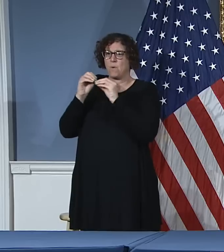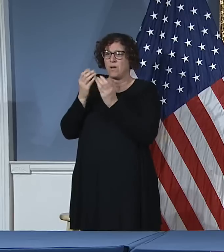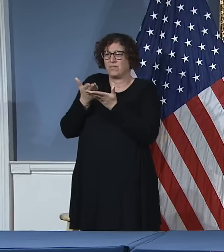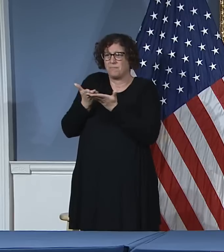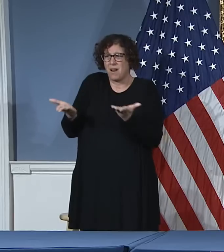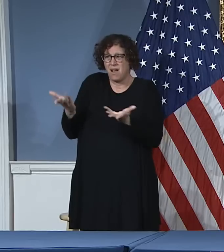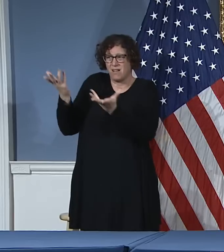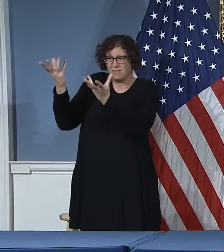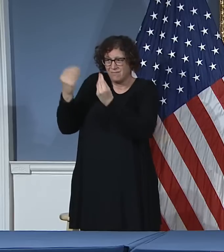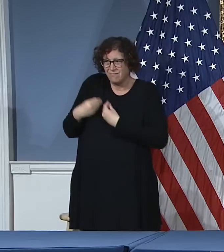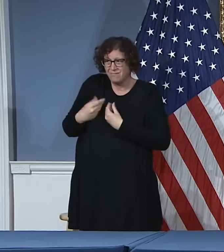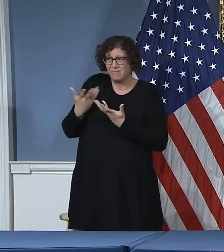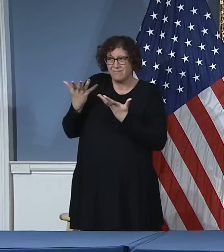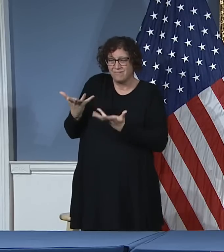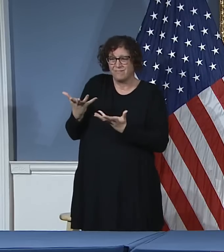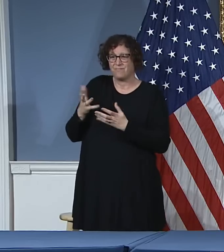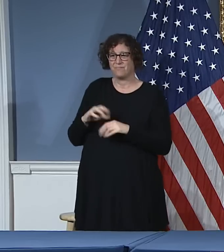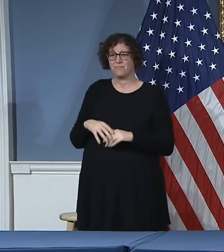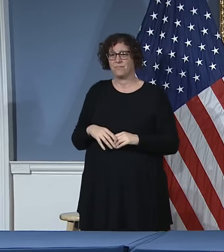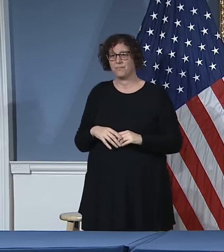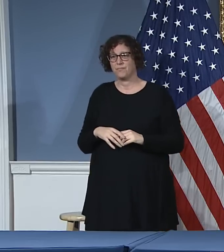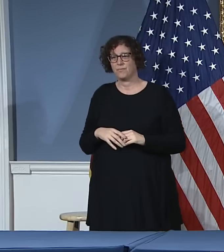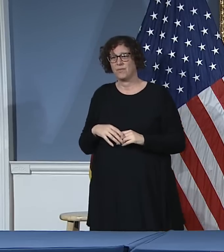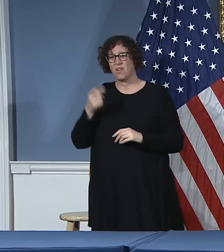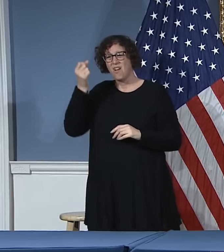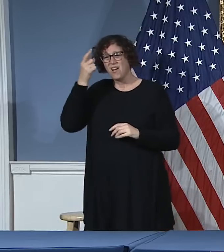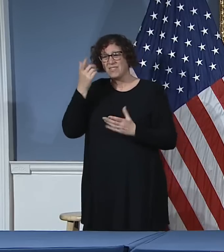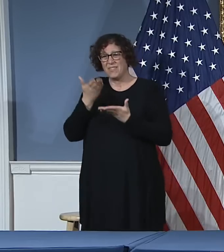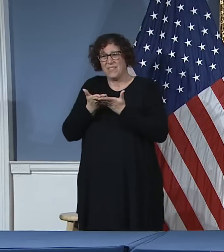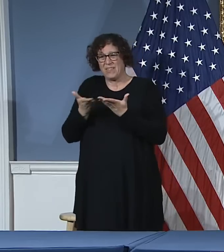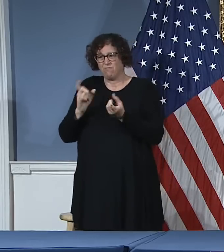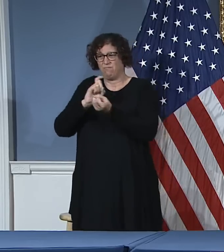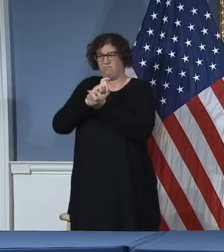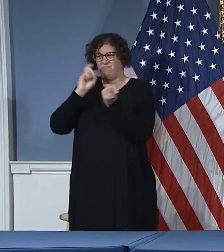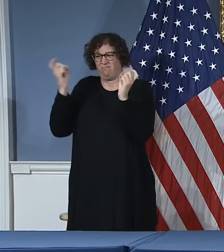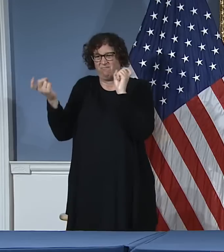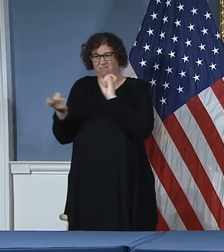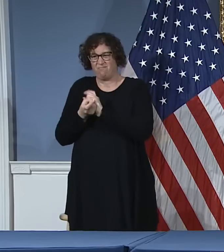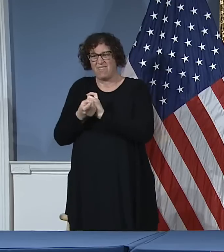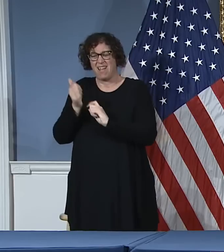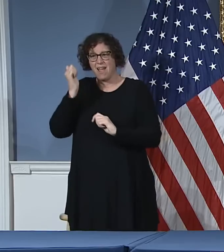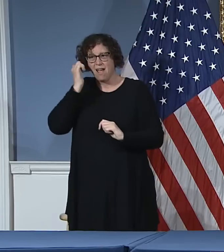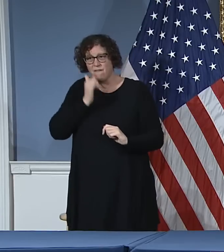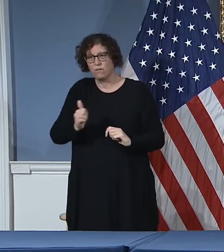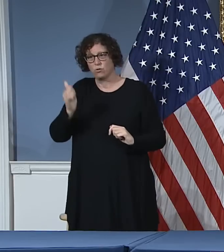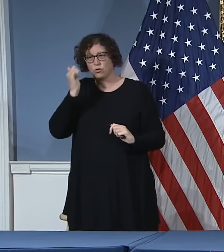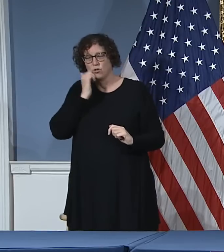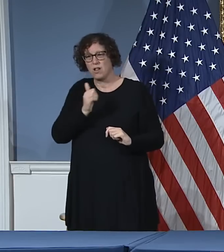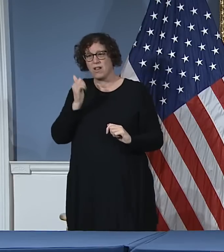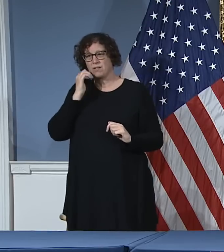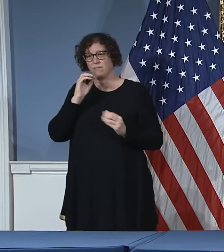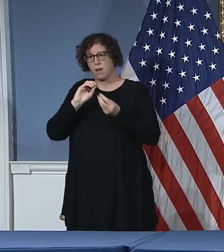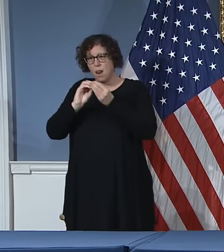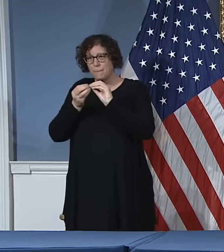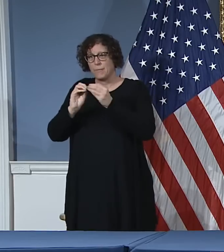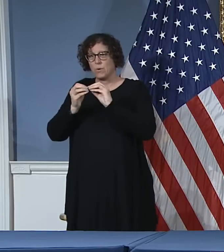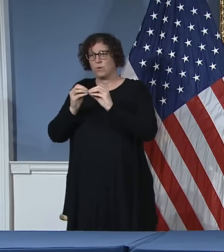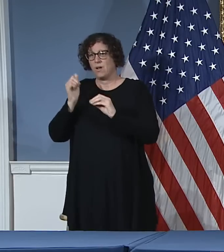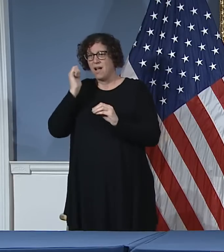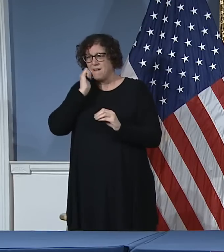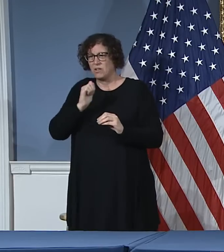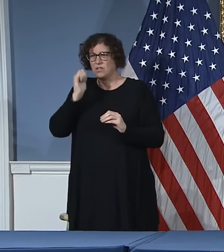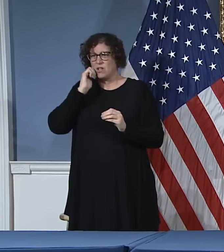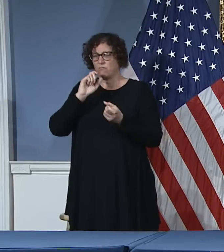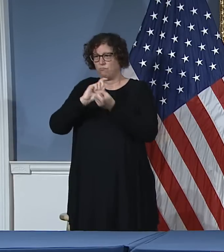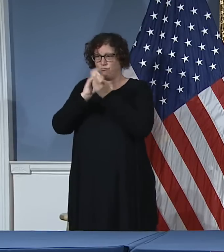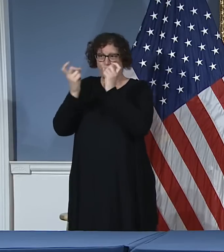in our calculations, and it all comes down to if we don't start to change that supply situation, if we don't get the help we